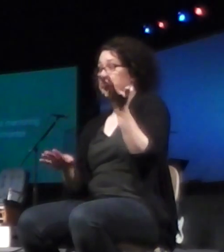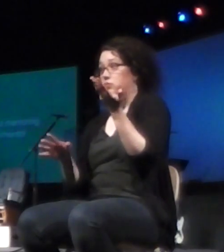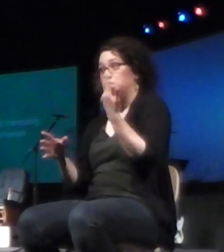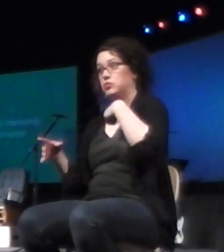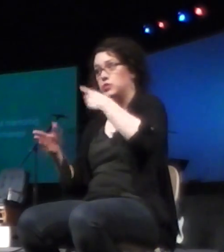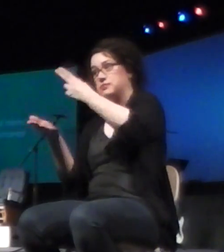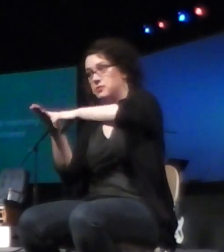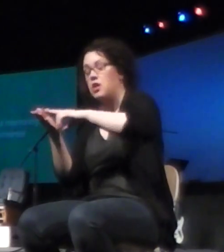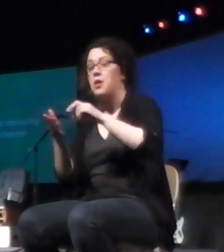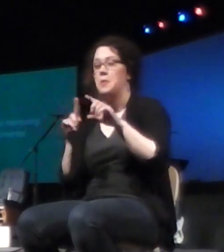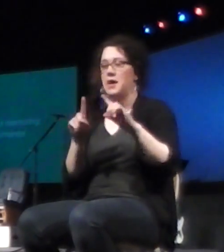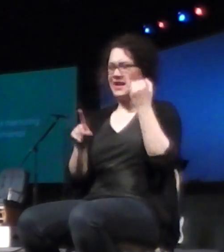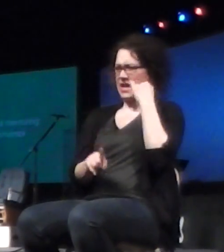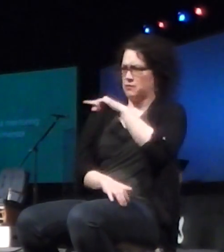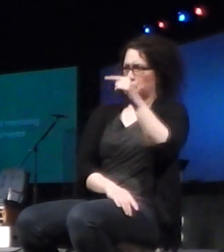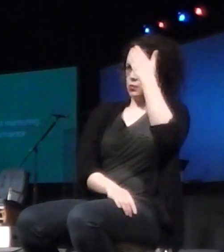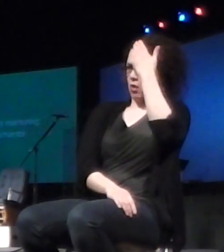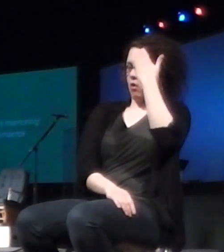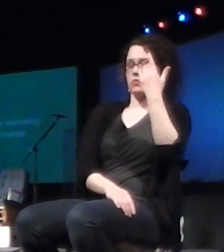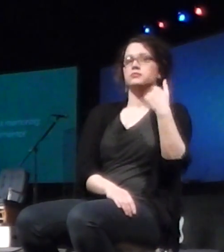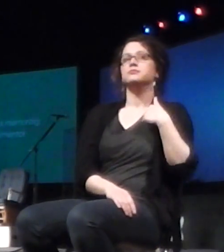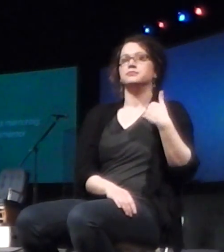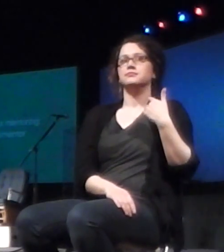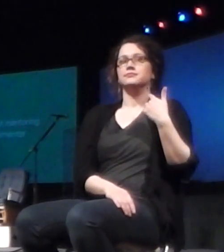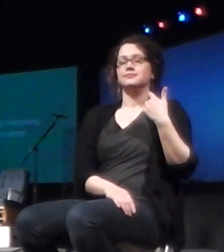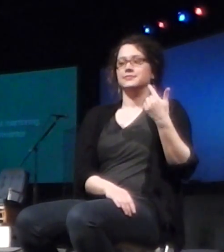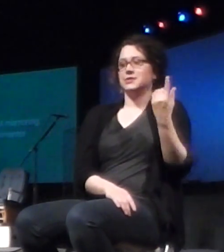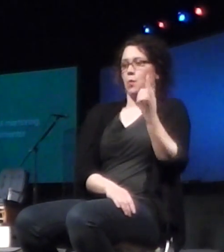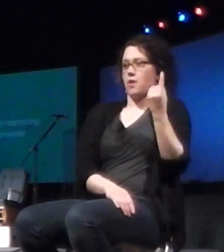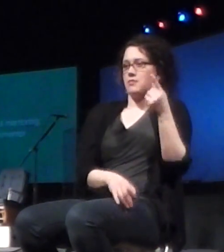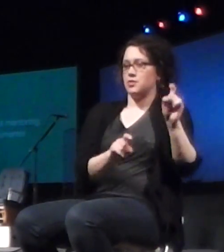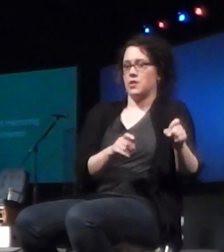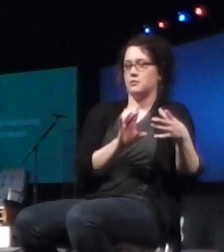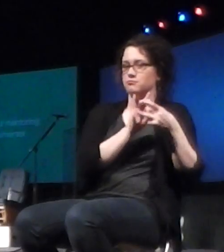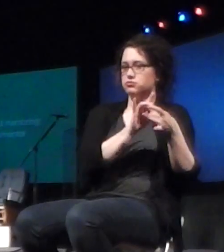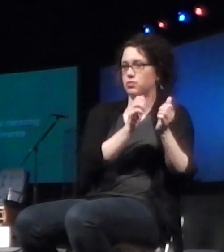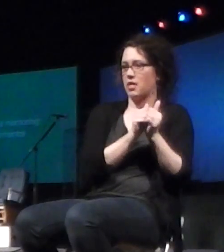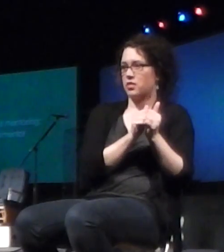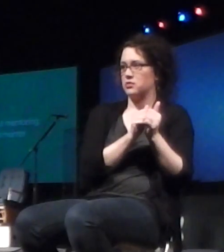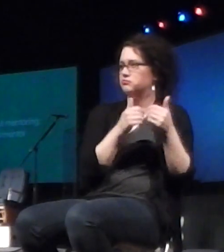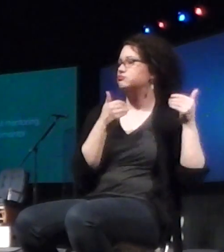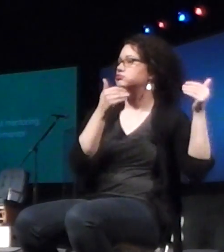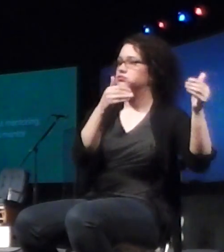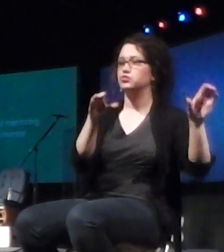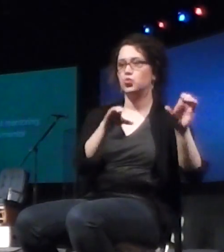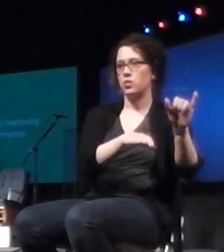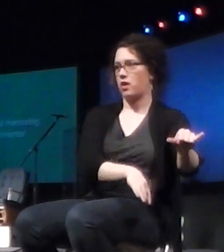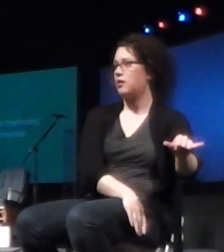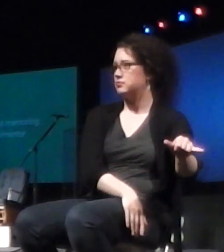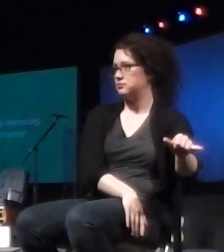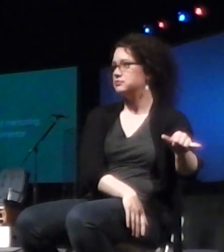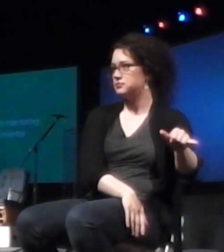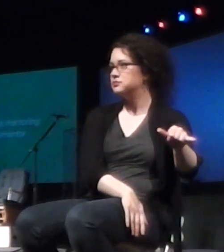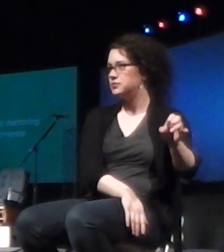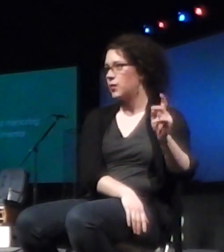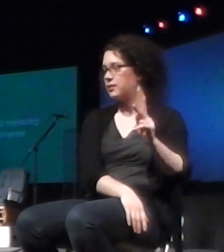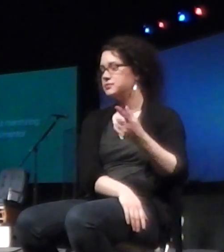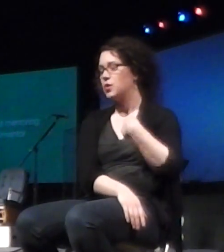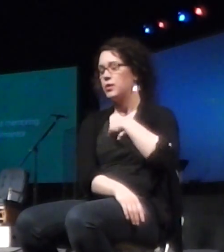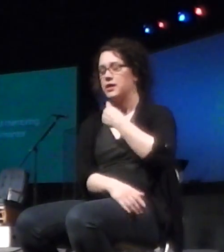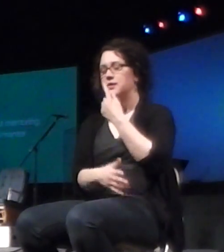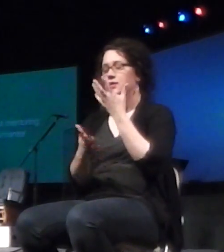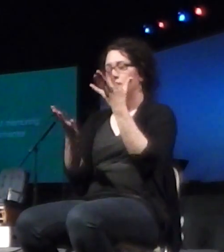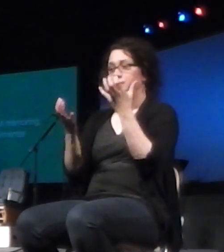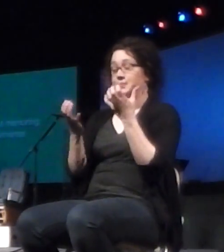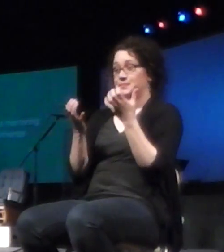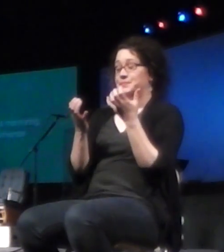like God has already equipped you to do it. Some of us just need the kick to get out there and do it. So this is what we're hoping for, and we